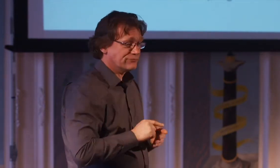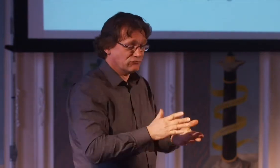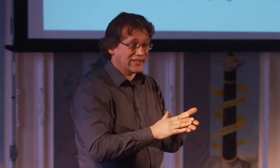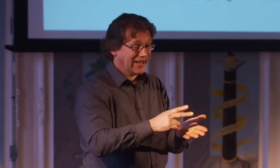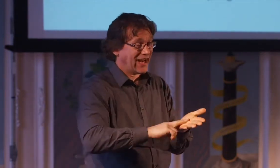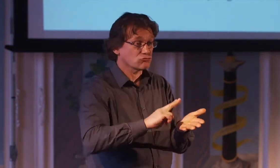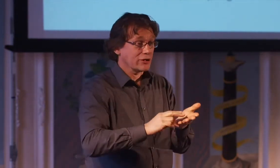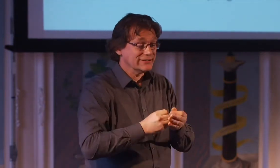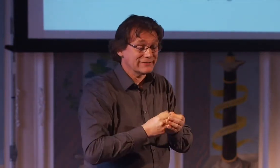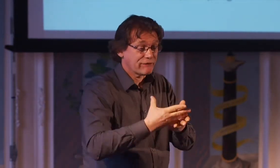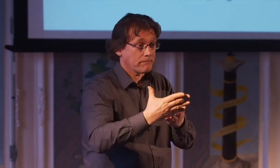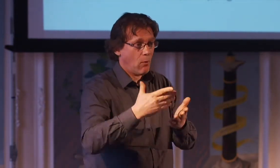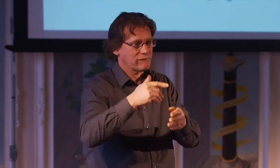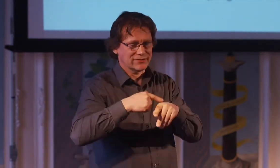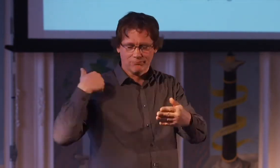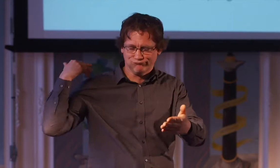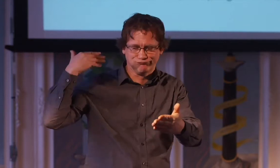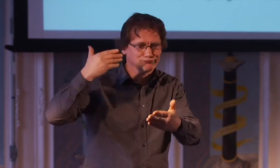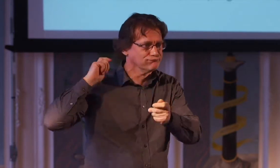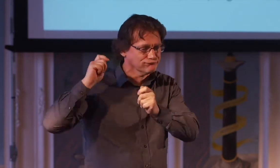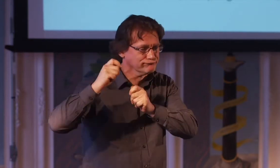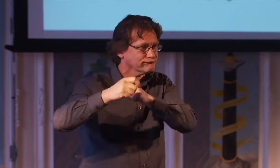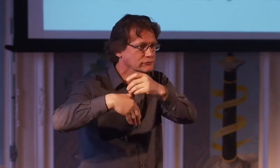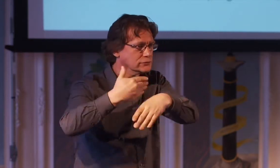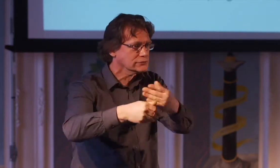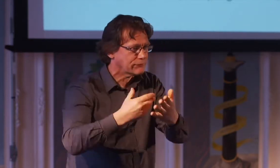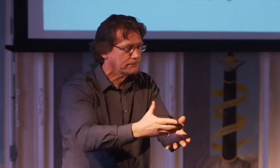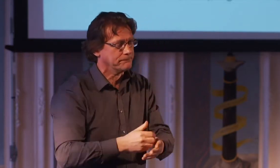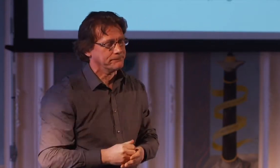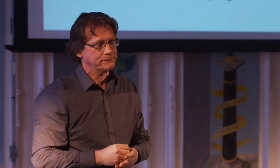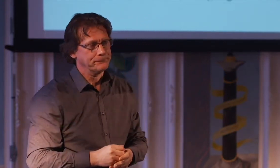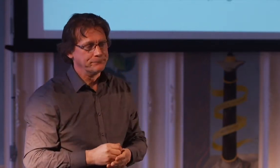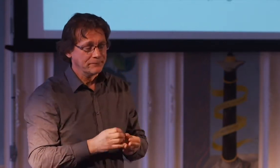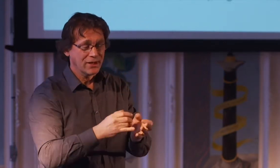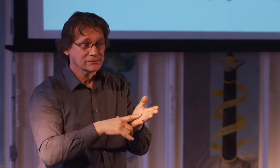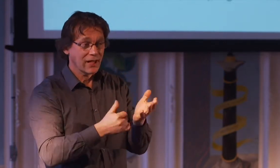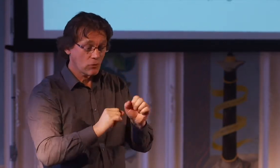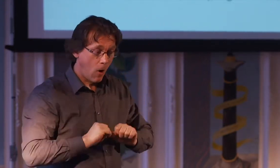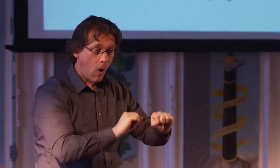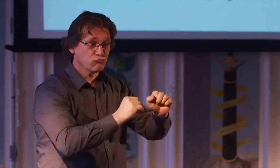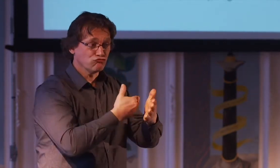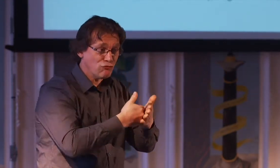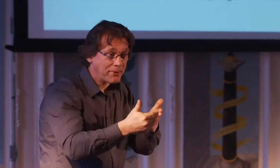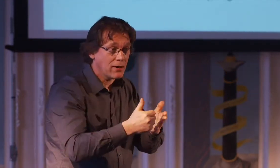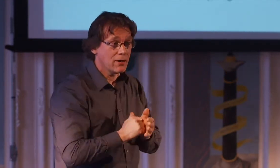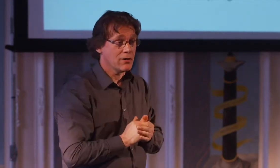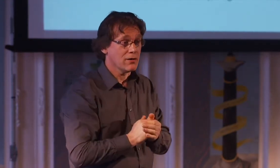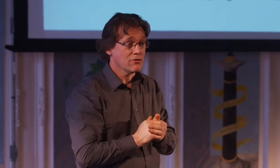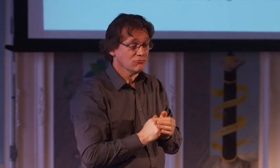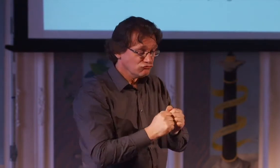hands. It's a natural developed language that over time has evolved just like any other language. It has its